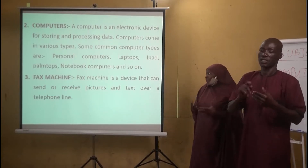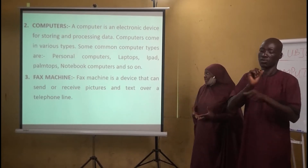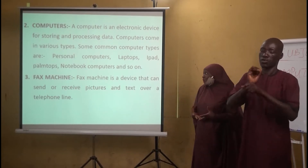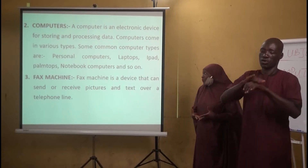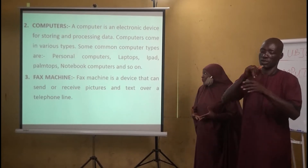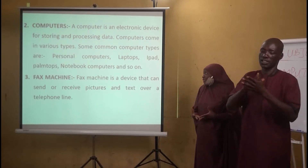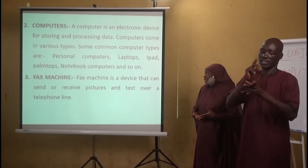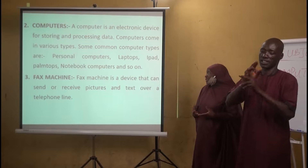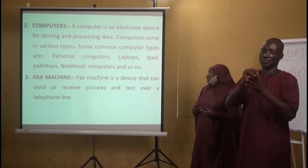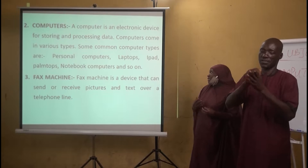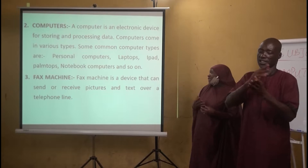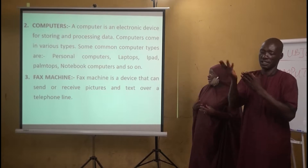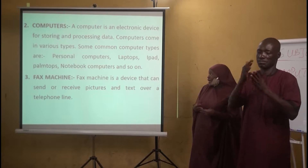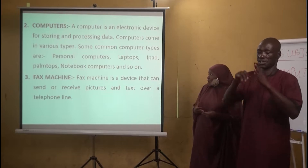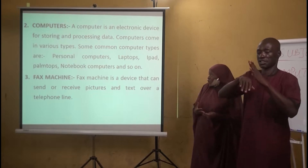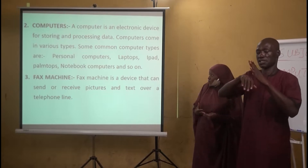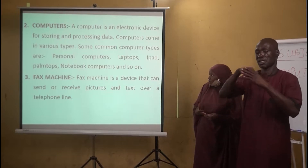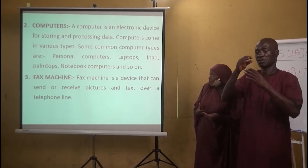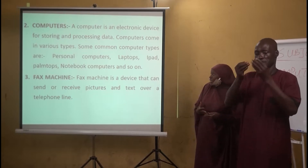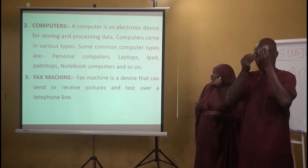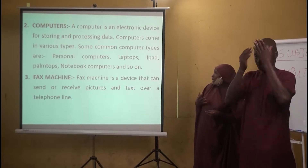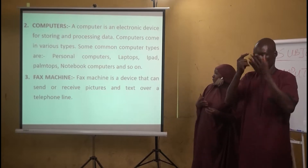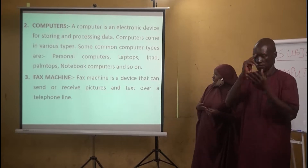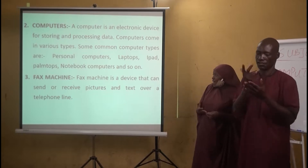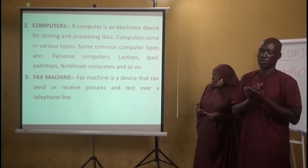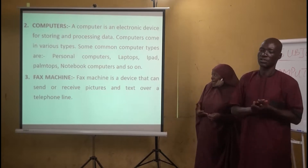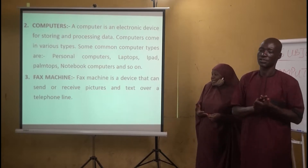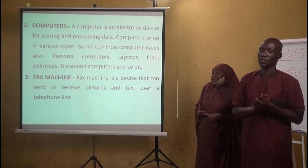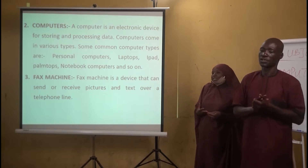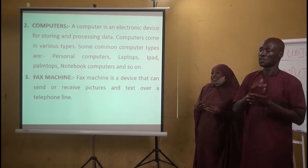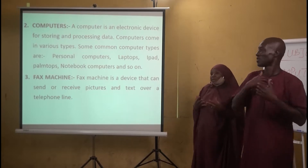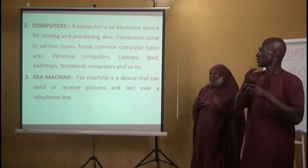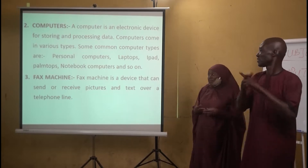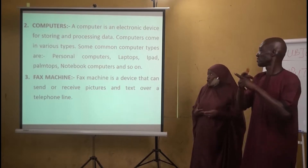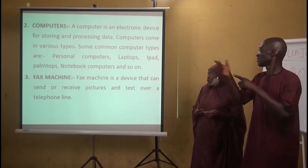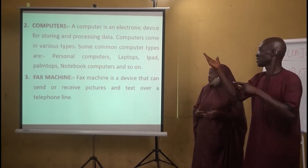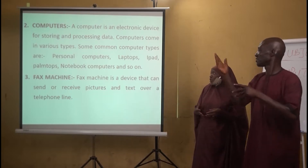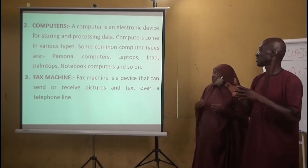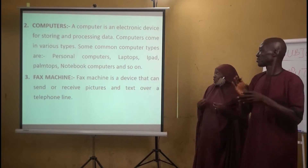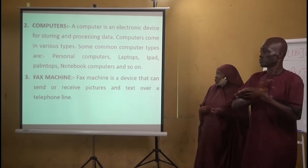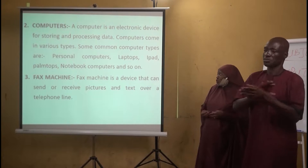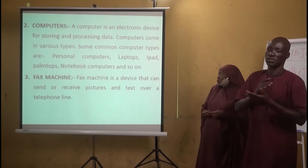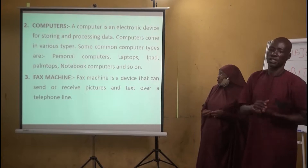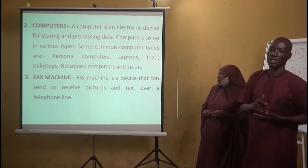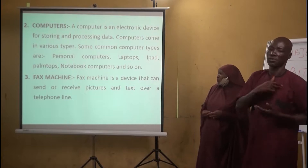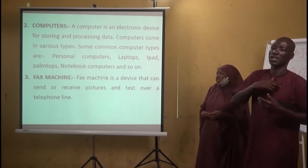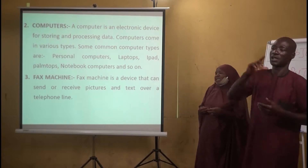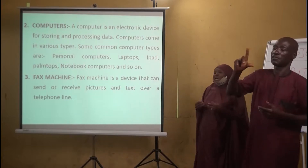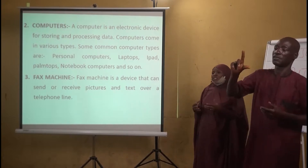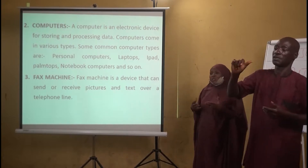personal computers, the laptops, the iPad, the palm tops, the notebook computer, and so